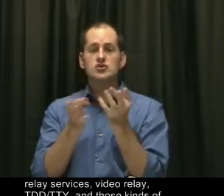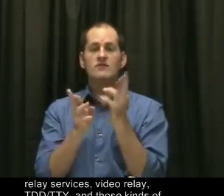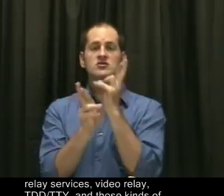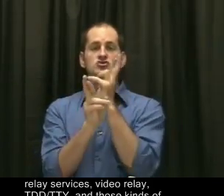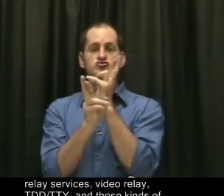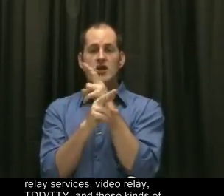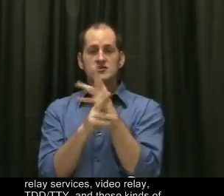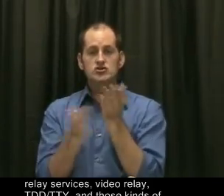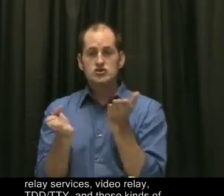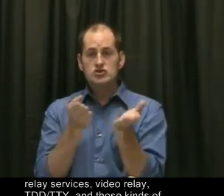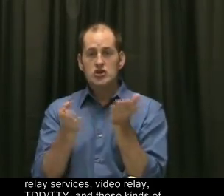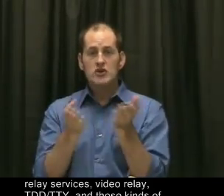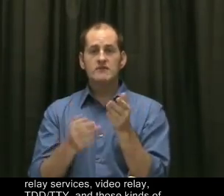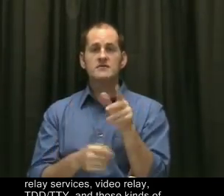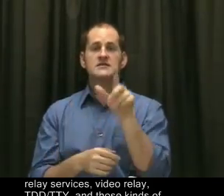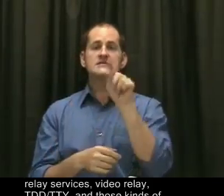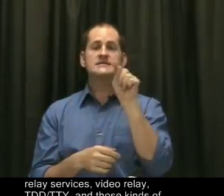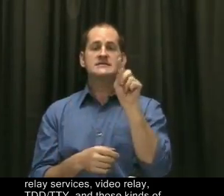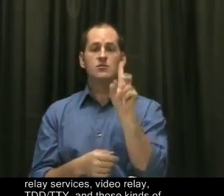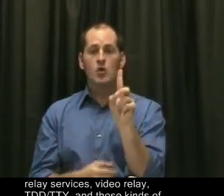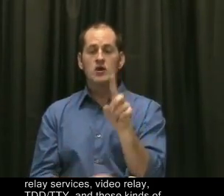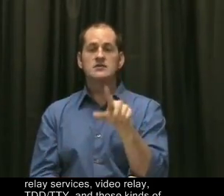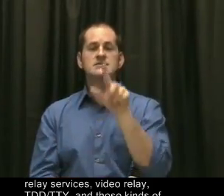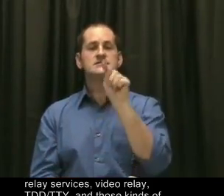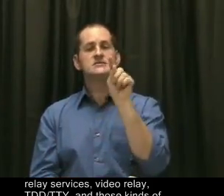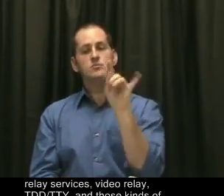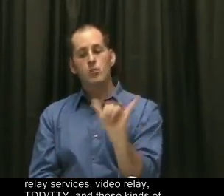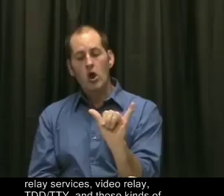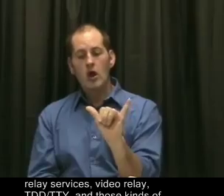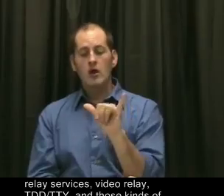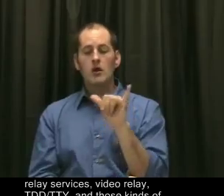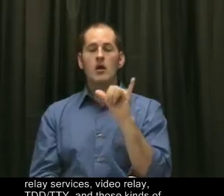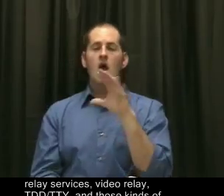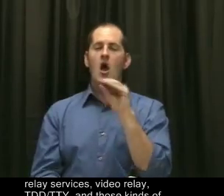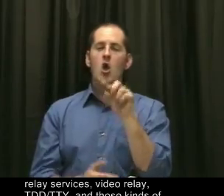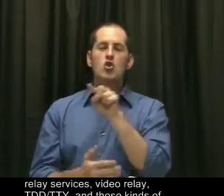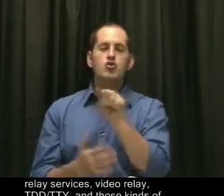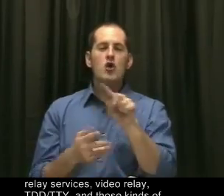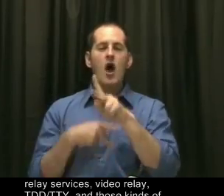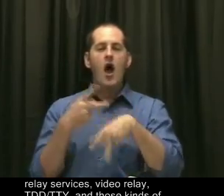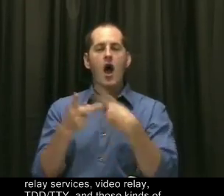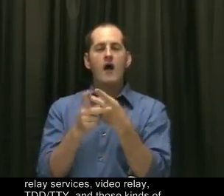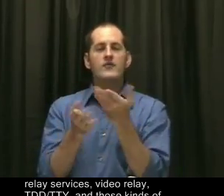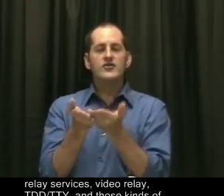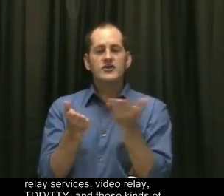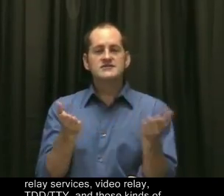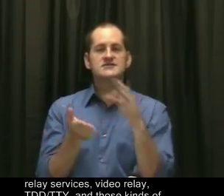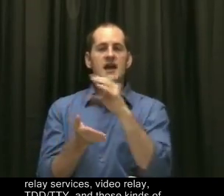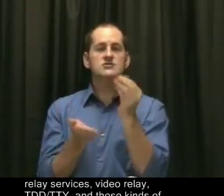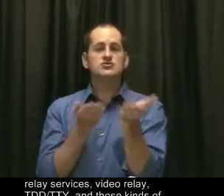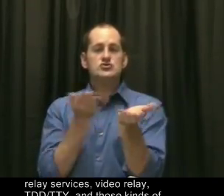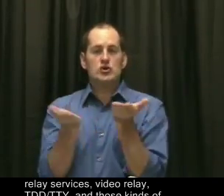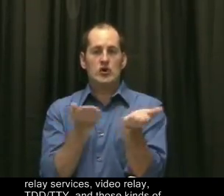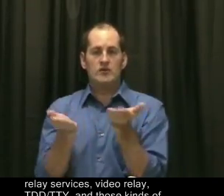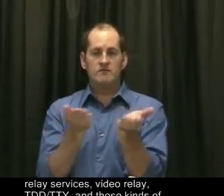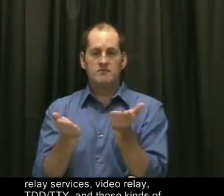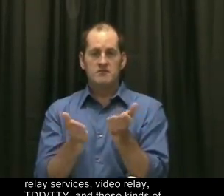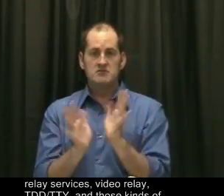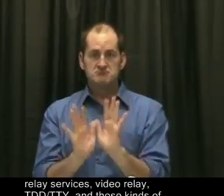relay services, video relay, TDD or TTY, and those kinds of technology